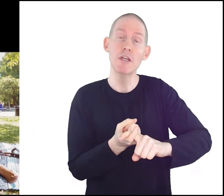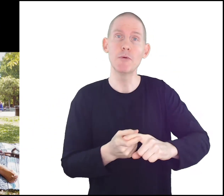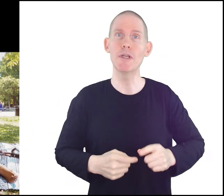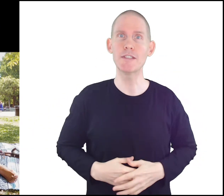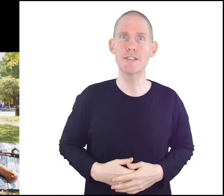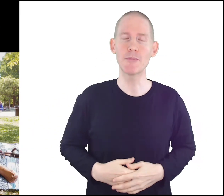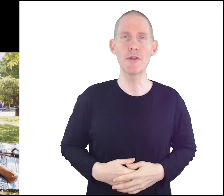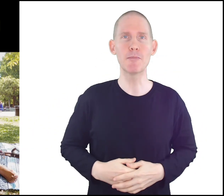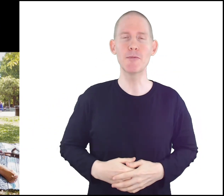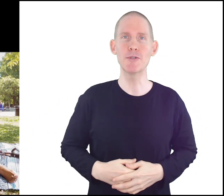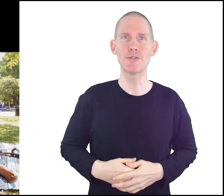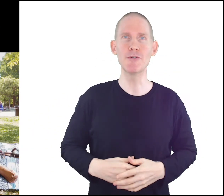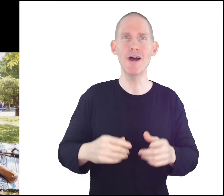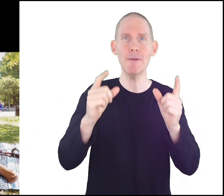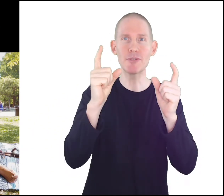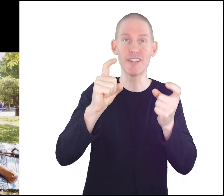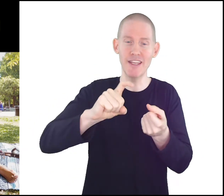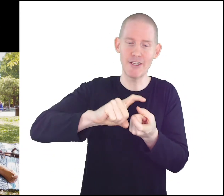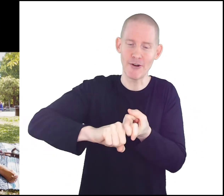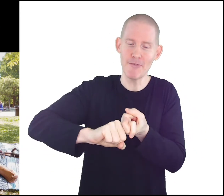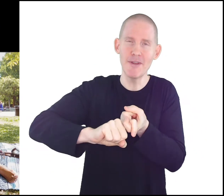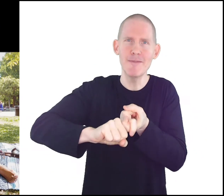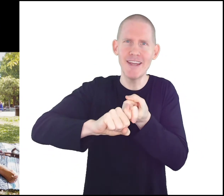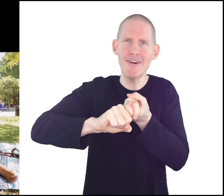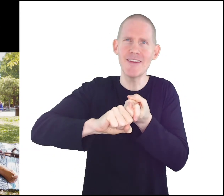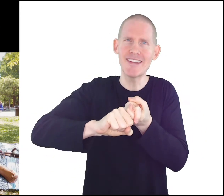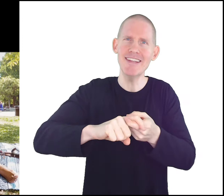may see some other people which do the opposite. They curve them down like this.